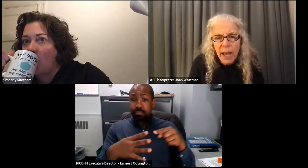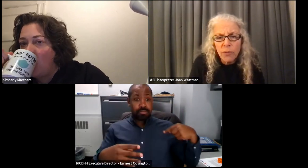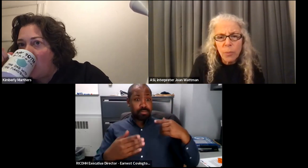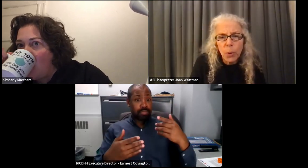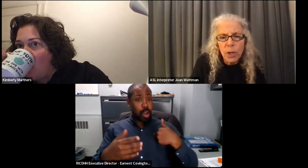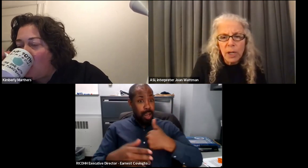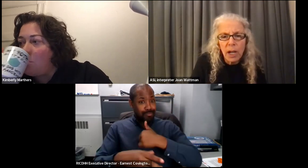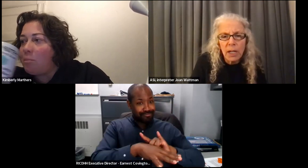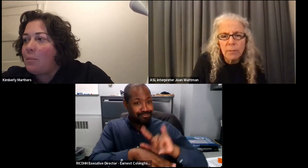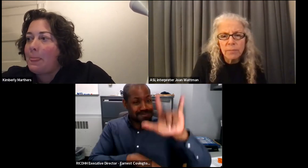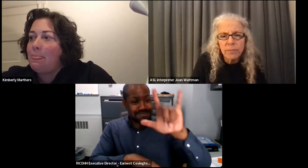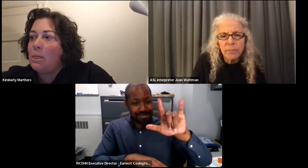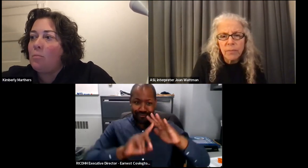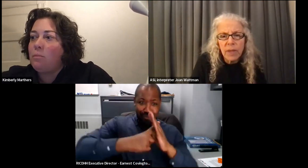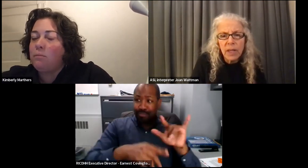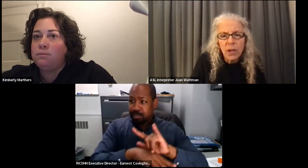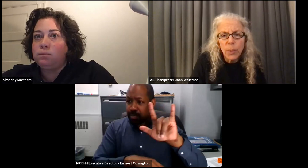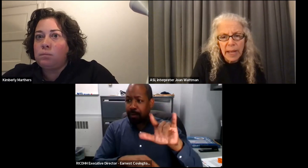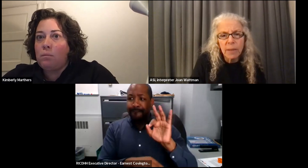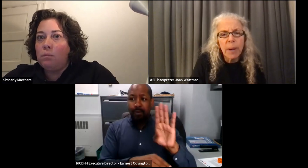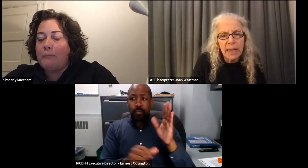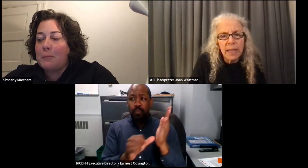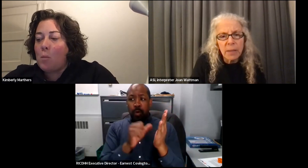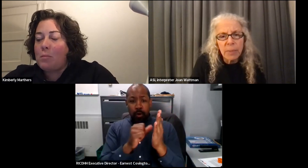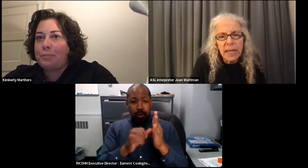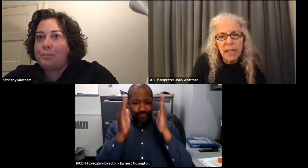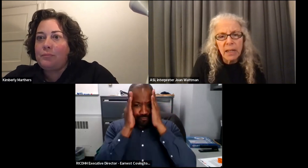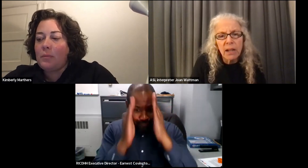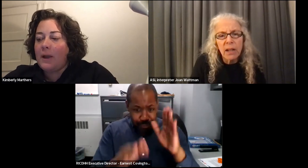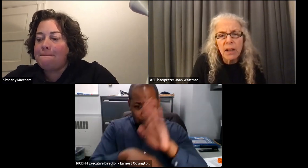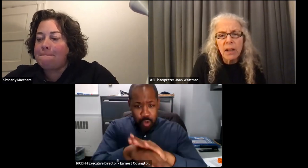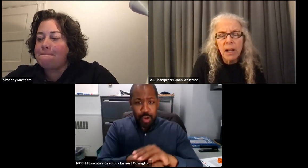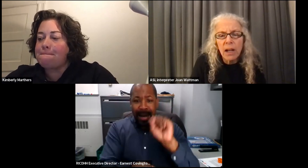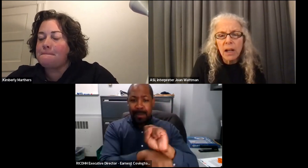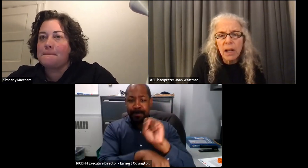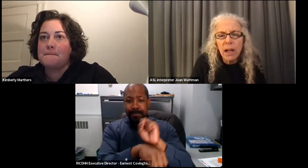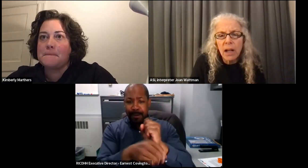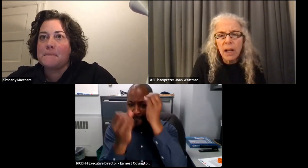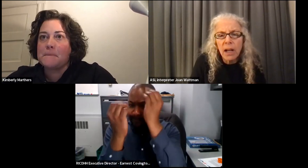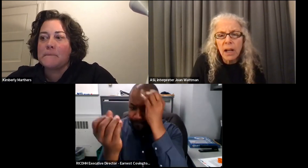we have a report. We had the pilot, the beginning,